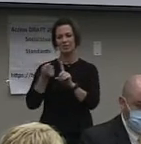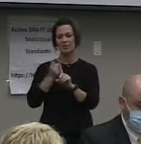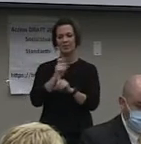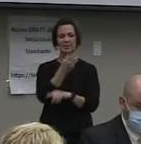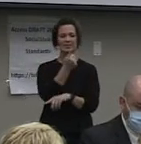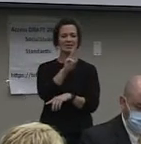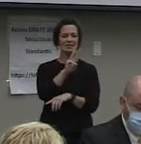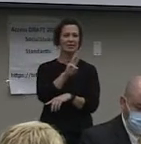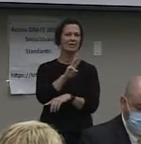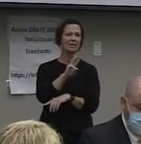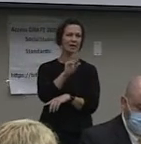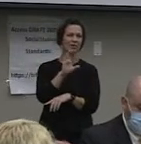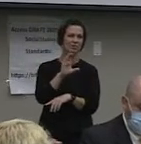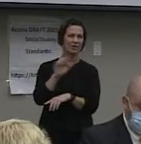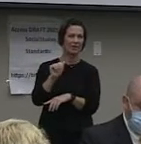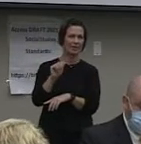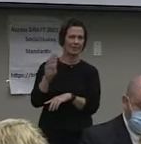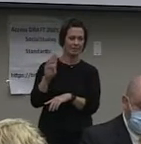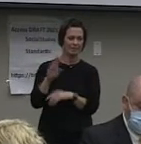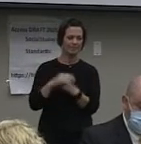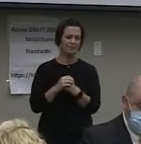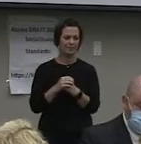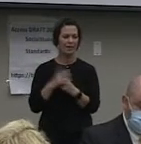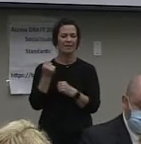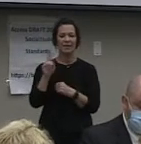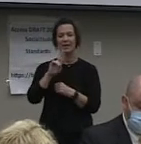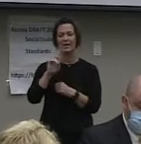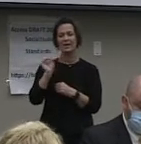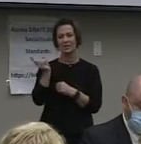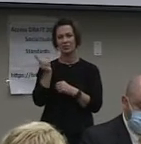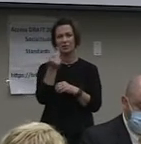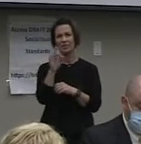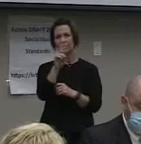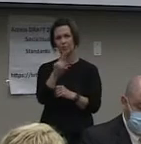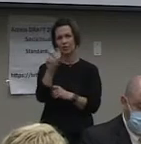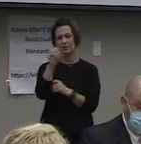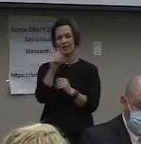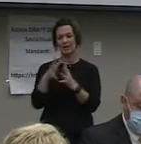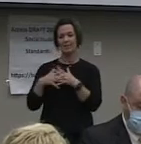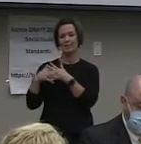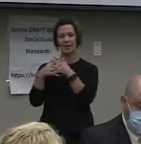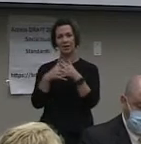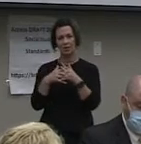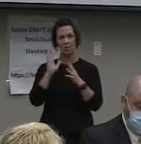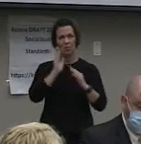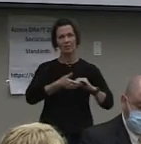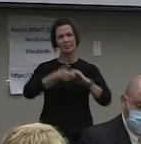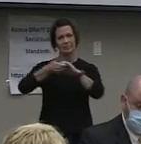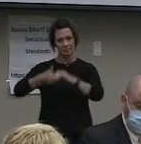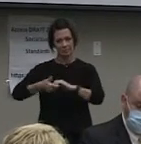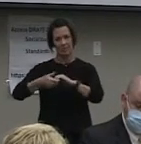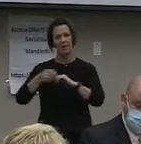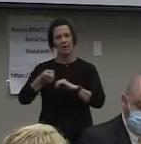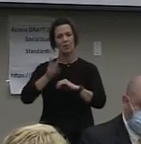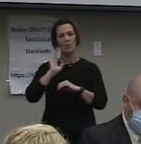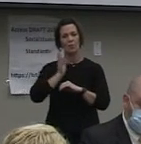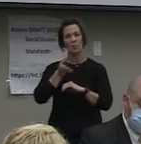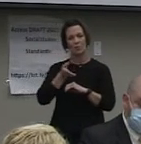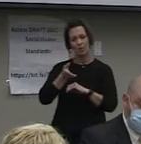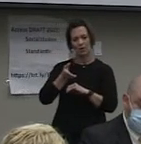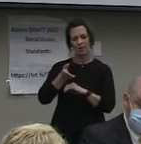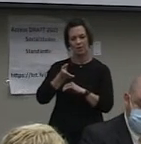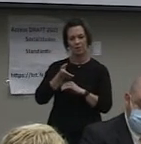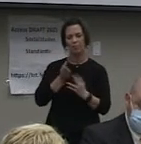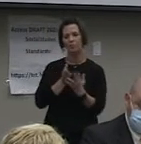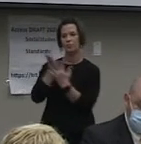AD. The history of the United States and Louisiana are covered in tandem beginning in sixth grade and running through